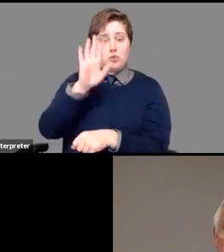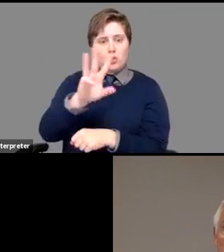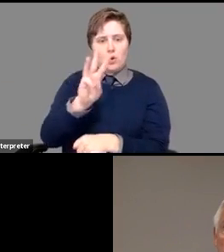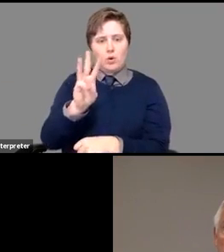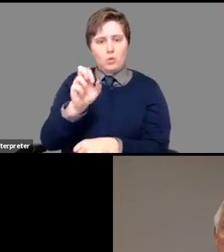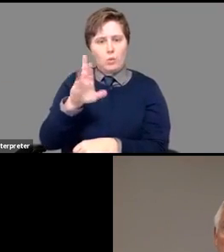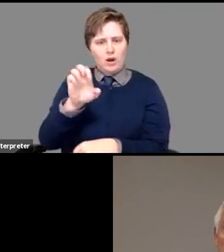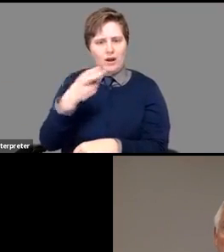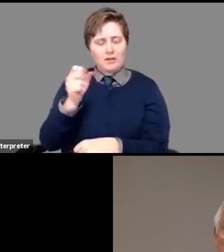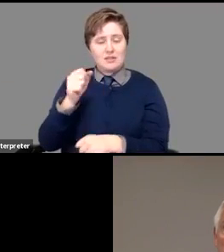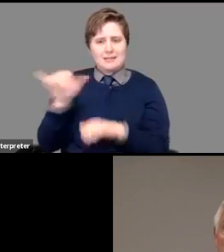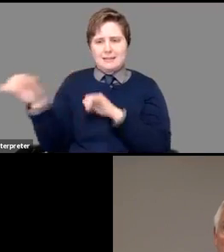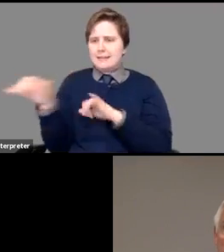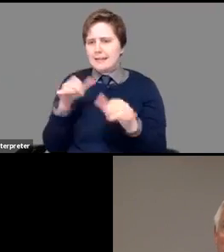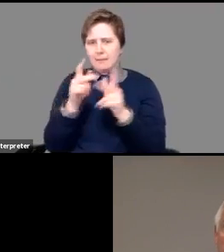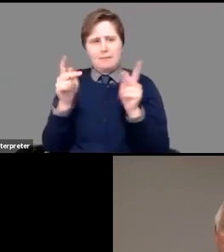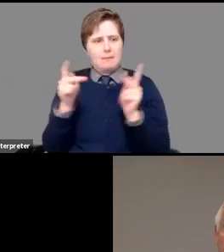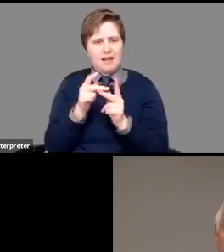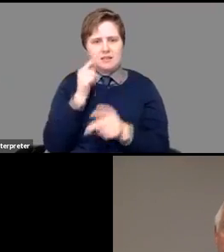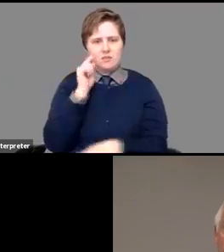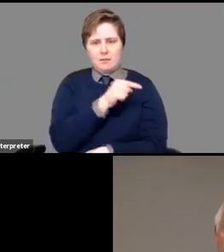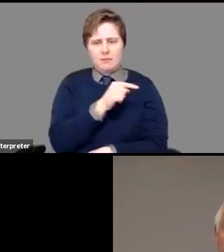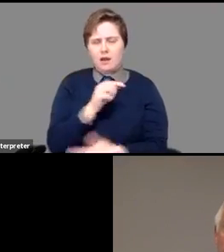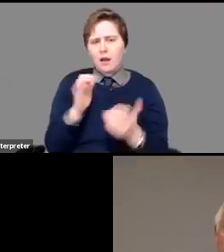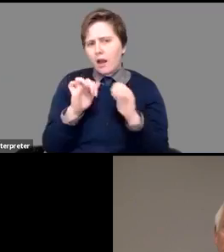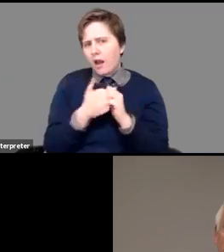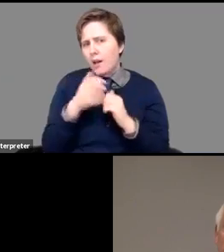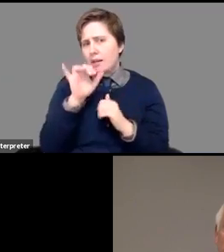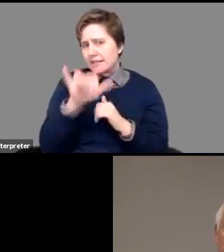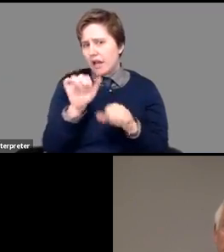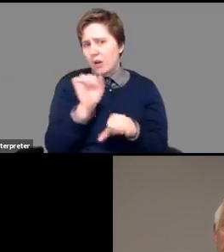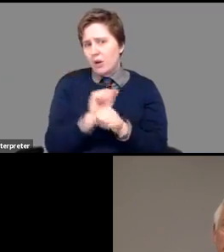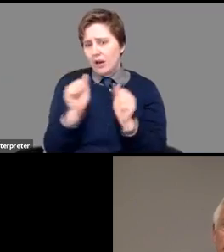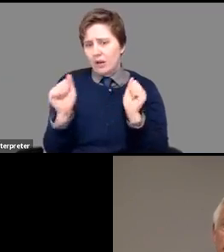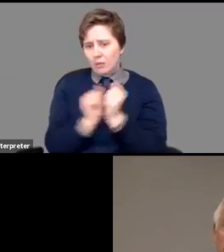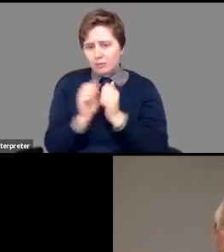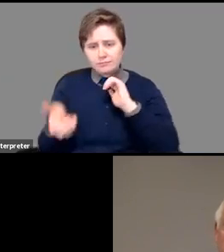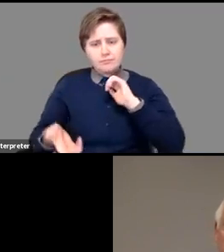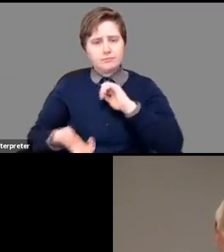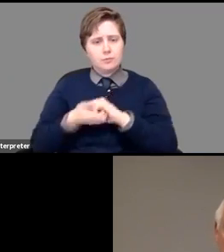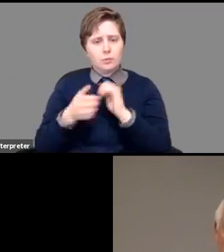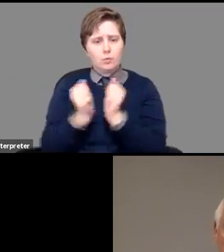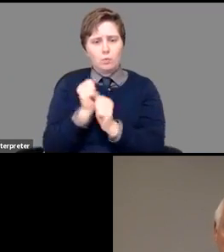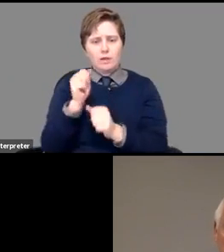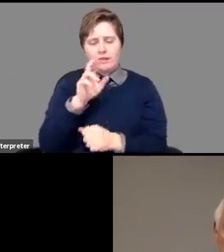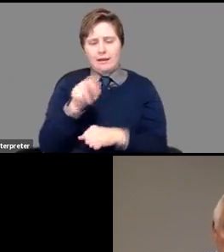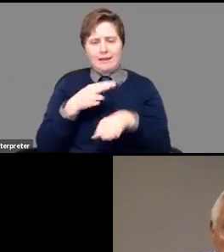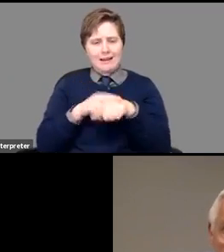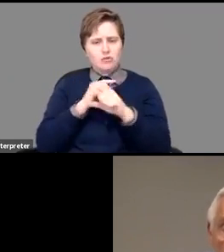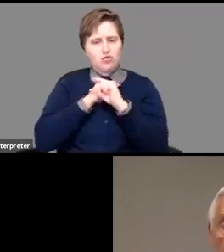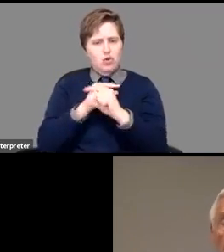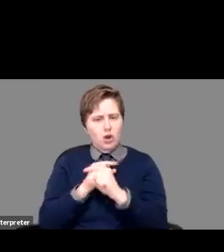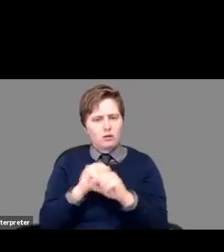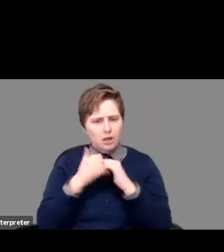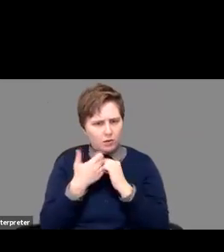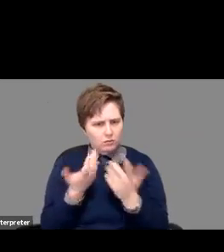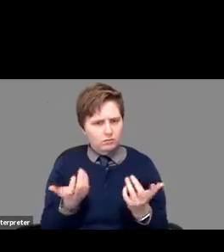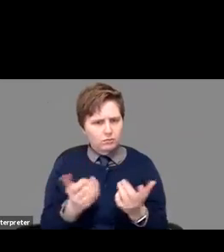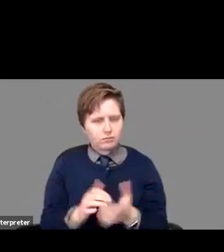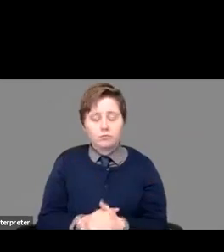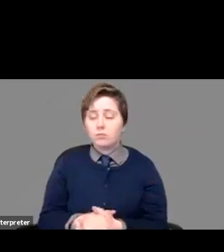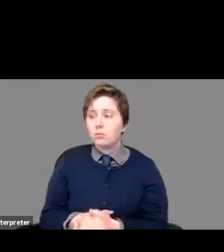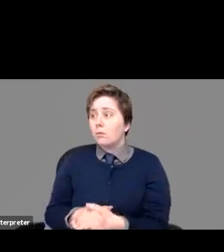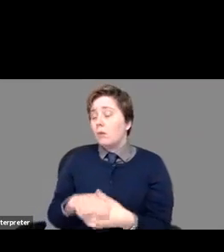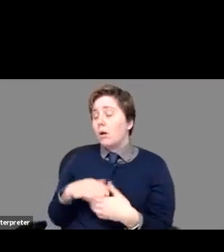as their distribution point as well. How has it been for you all working with them side by side? Well, Chris,